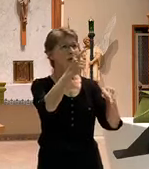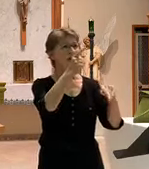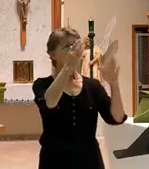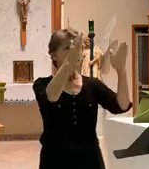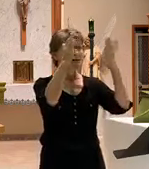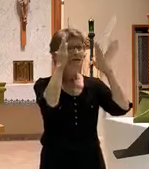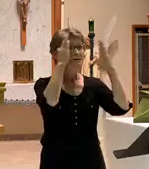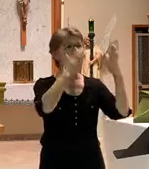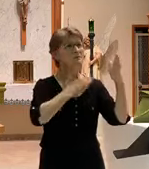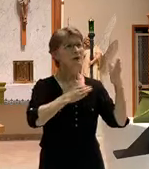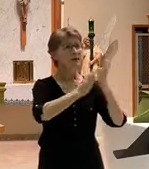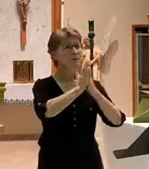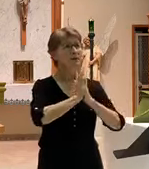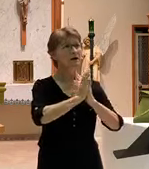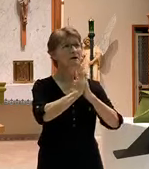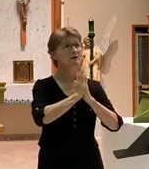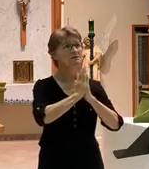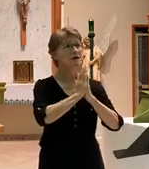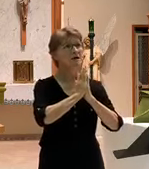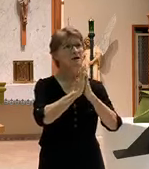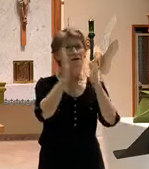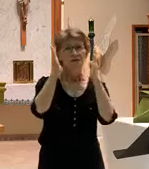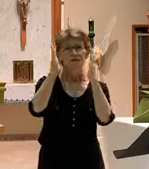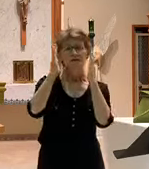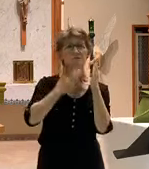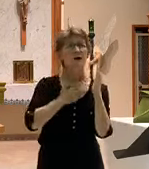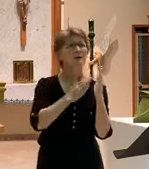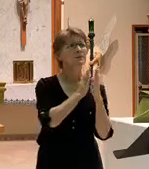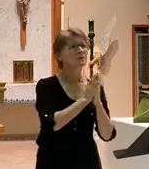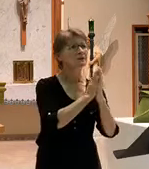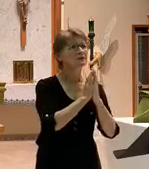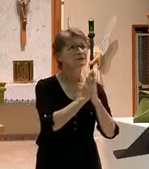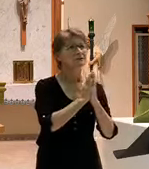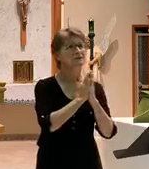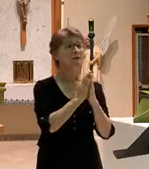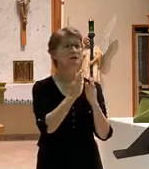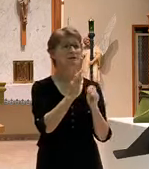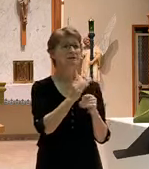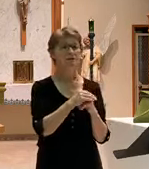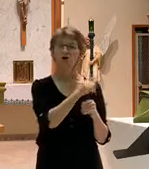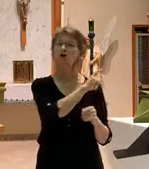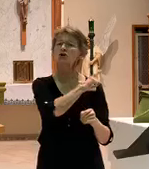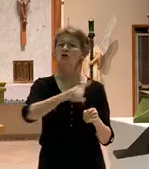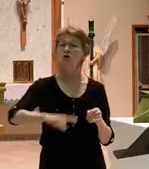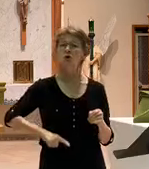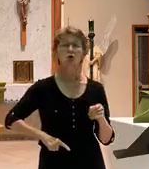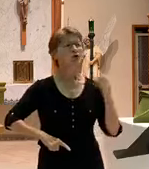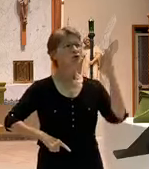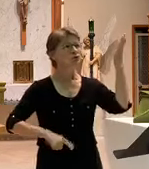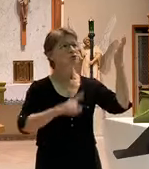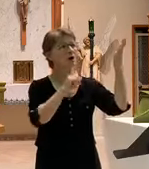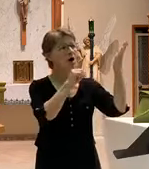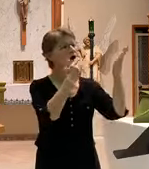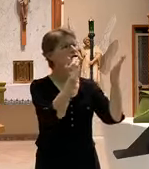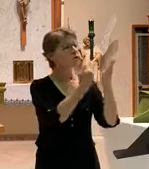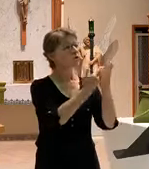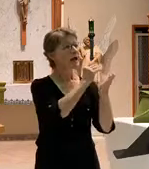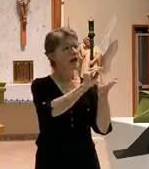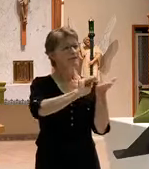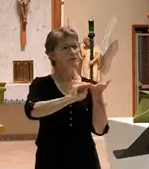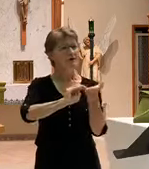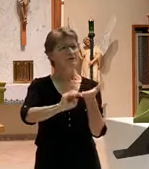O Lord, to my prayer, and attend to the sound of my pleading. Lord, you are good and forgiving.